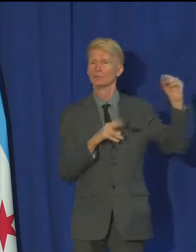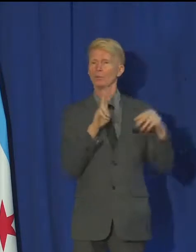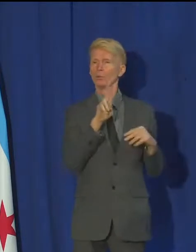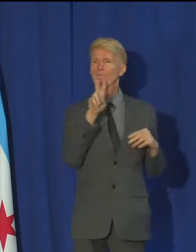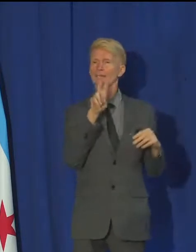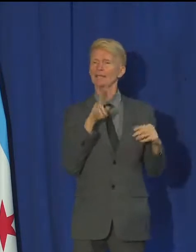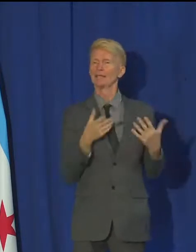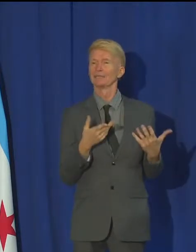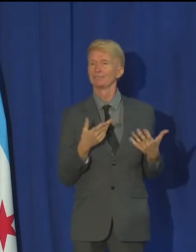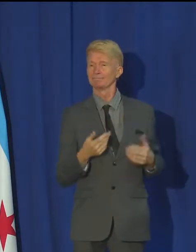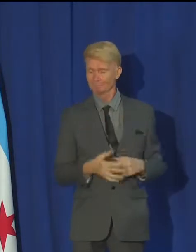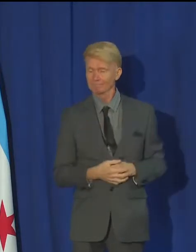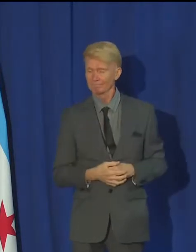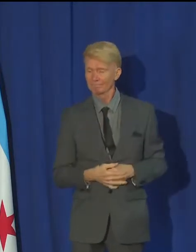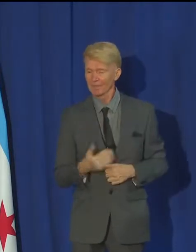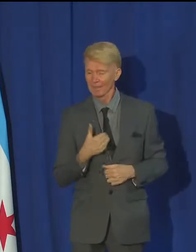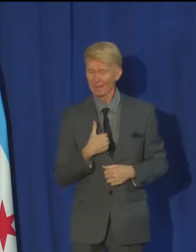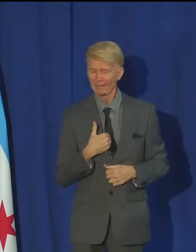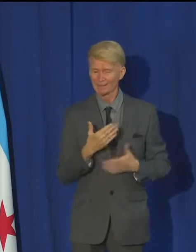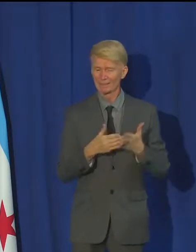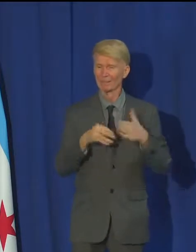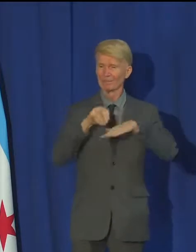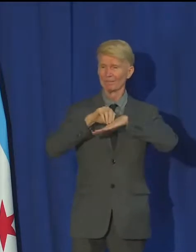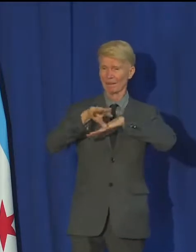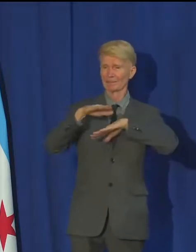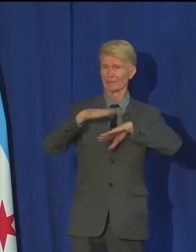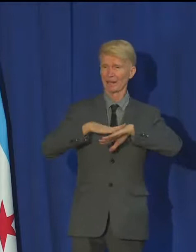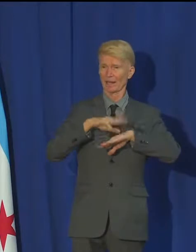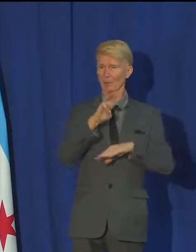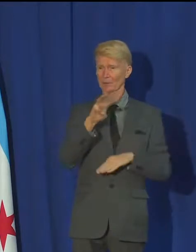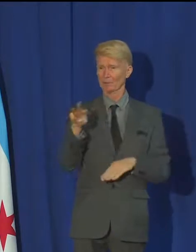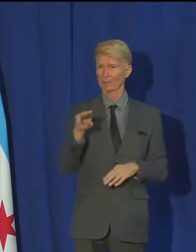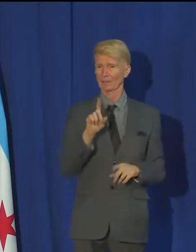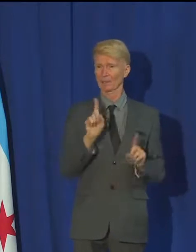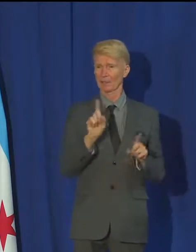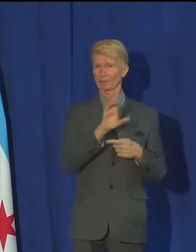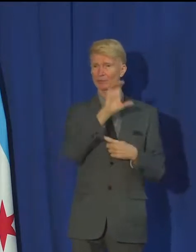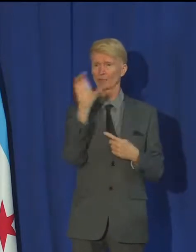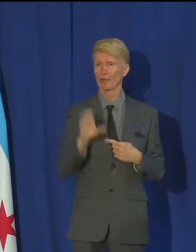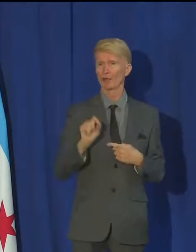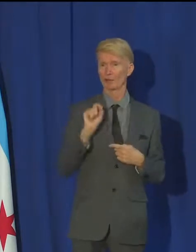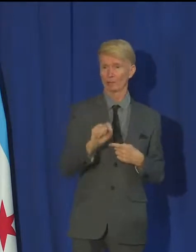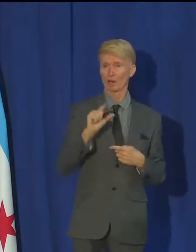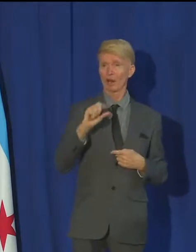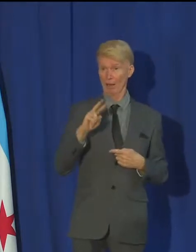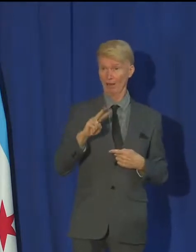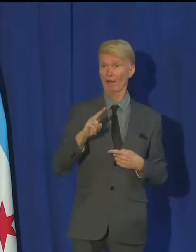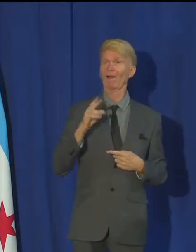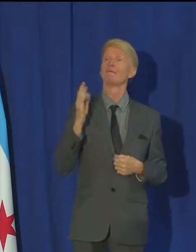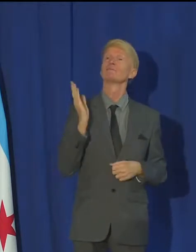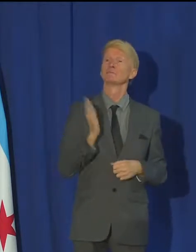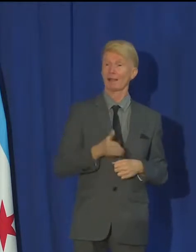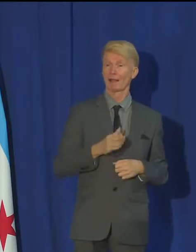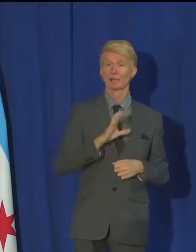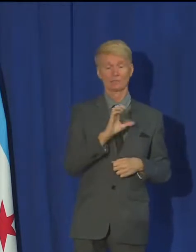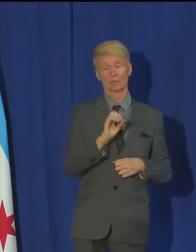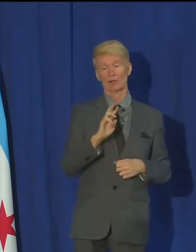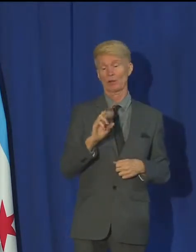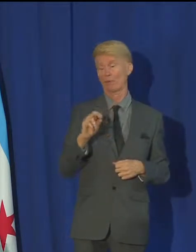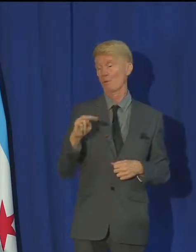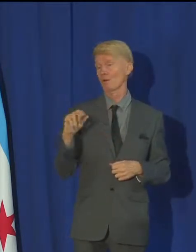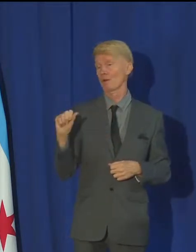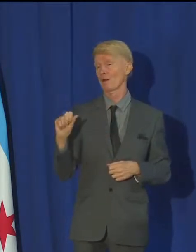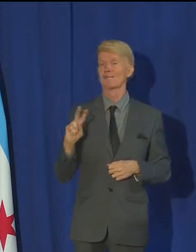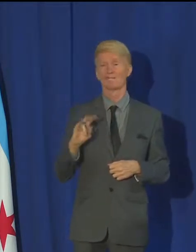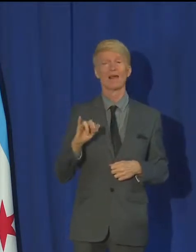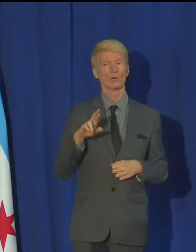broadly, and there is guidance on the website if people are interested. If you go to chicago.gov/coronavirus, there's information about ventilation on there,